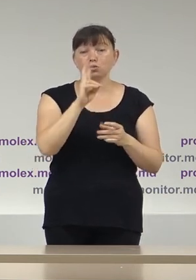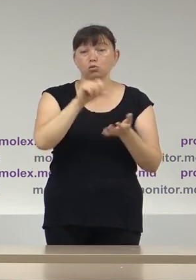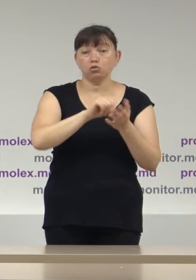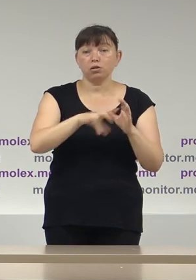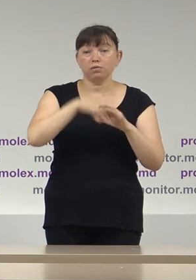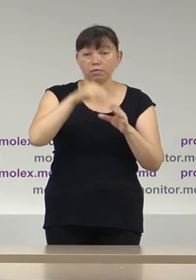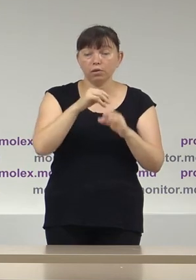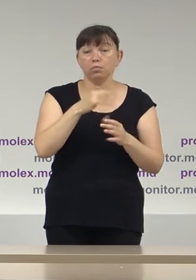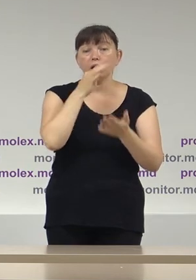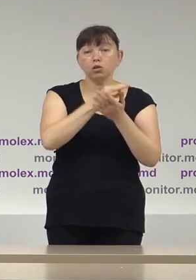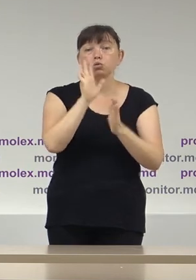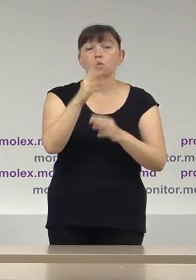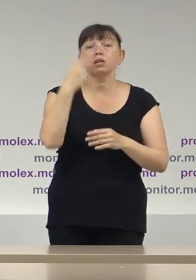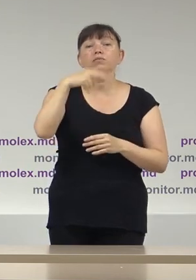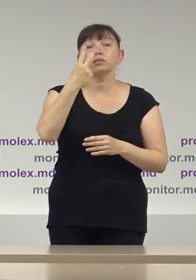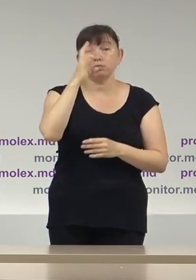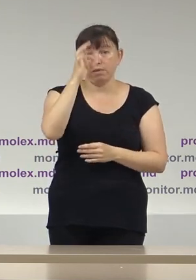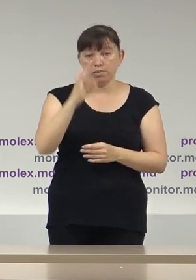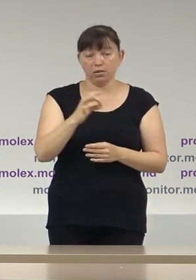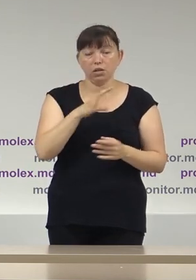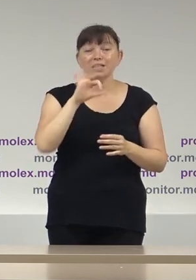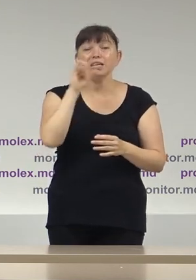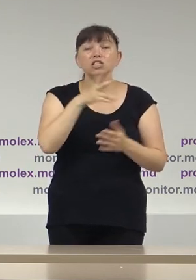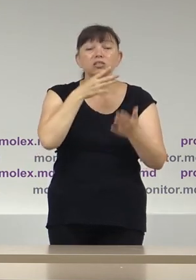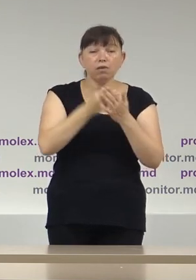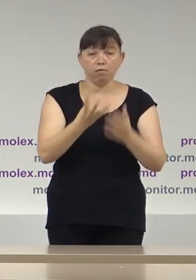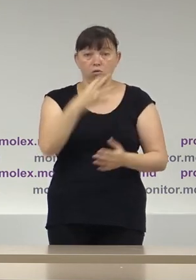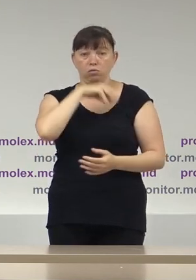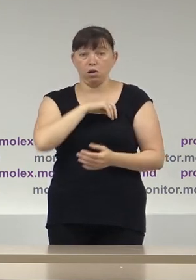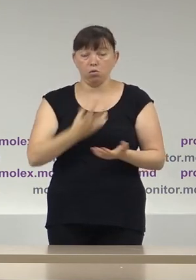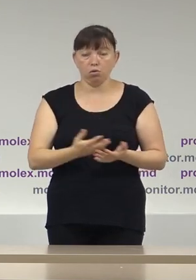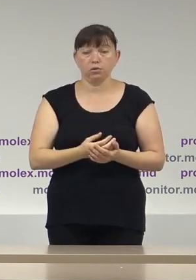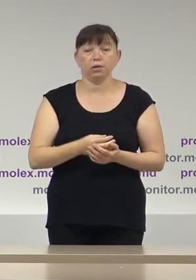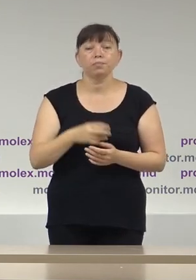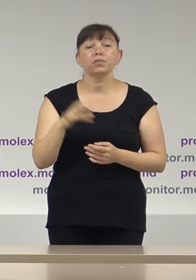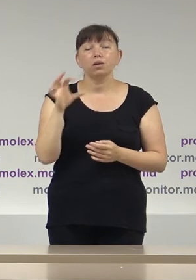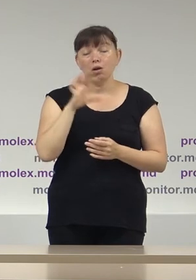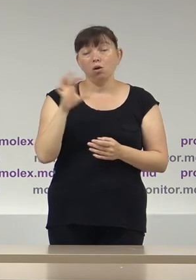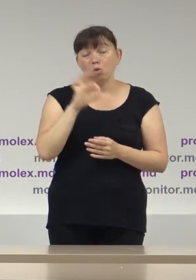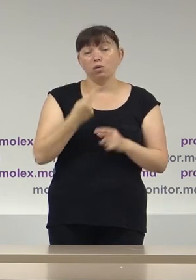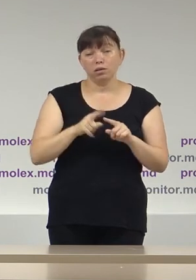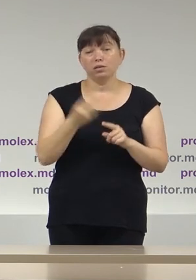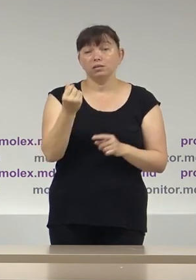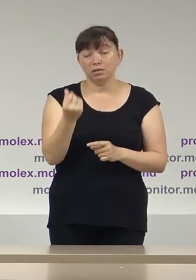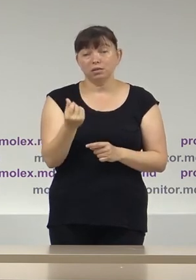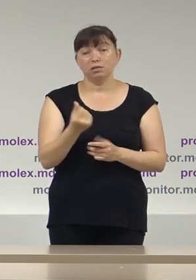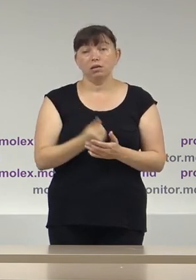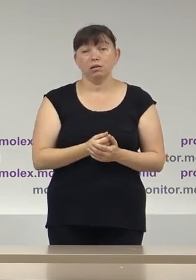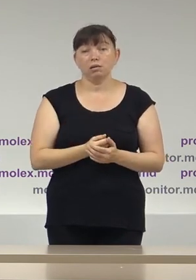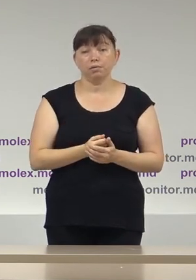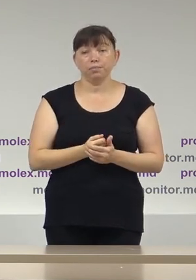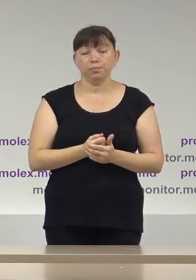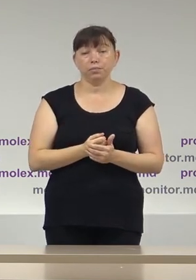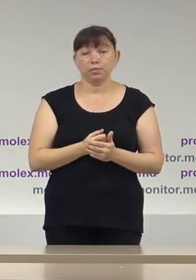15 electoral contenders reported only 22% of total revenue. Regarding the sources